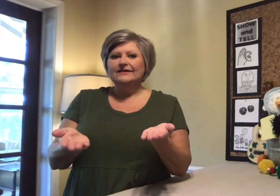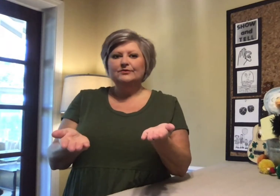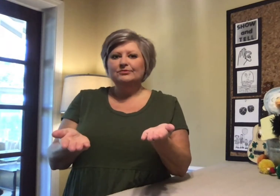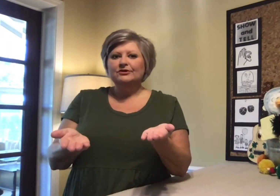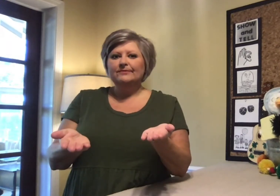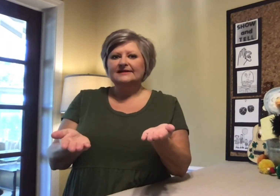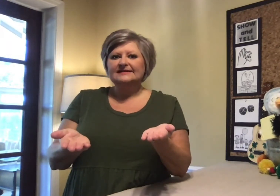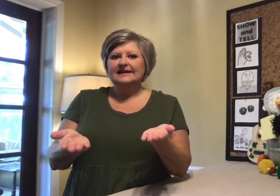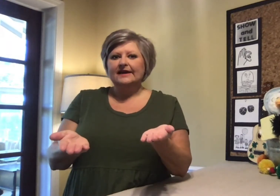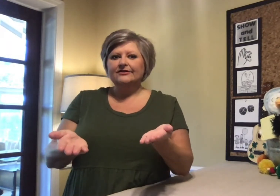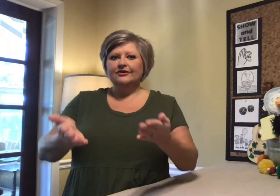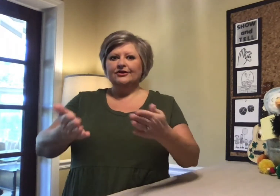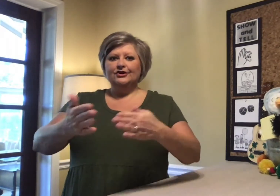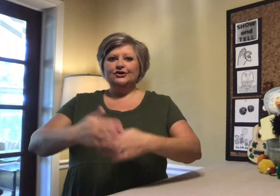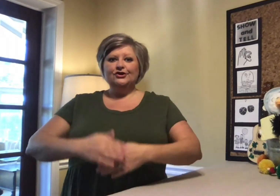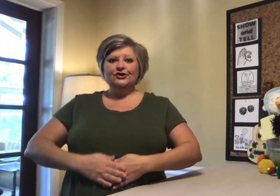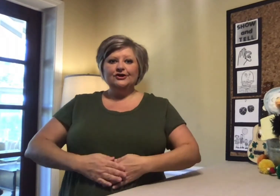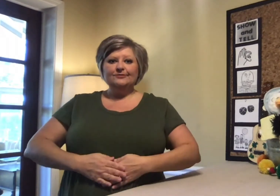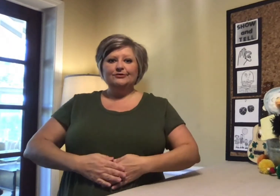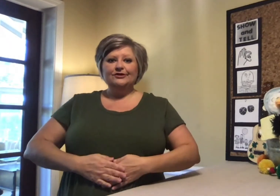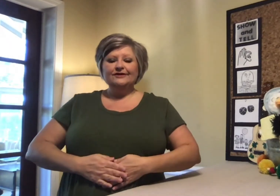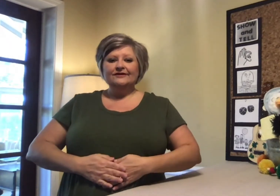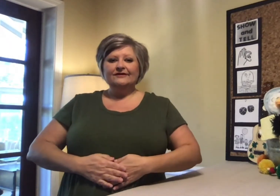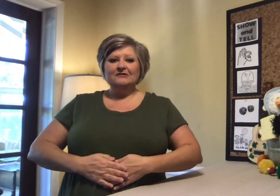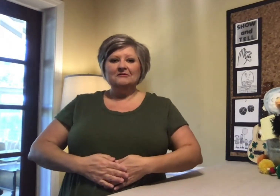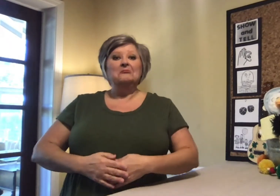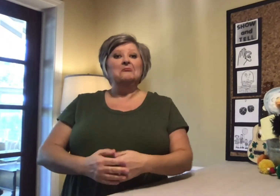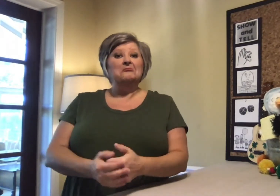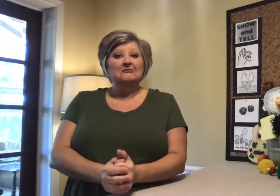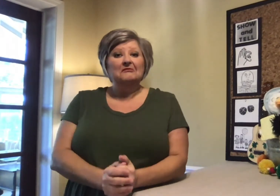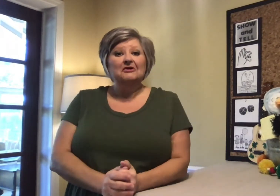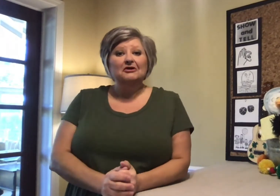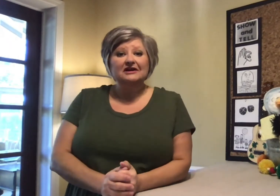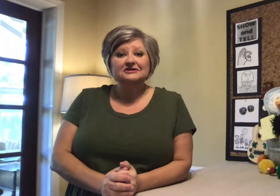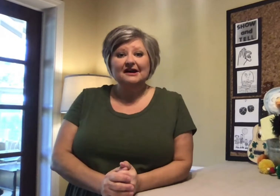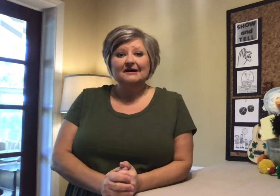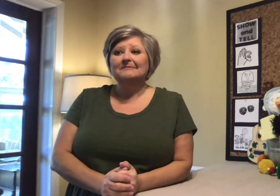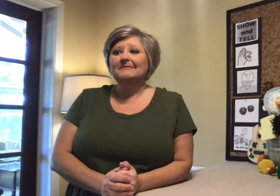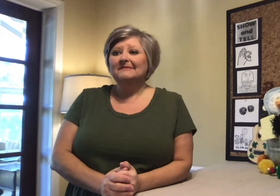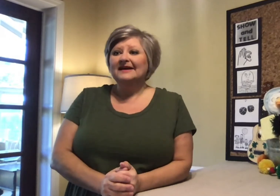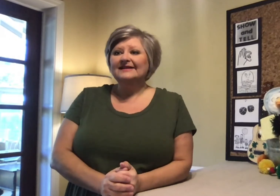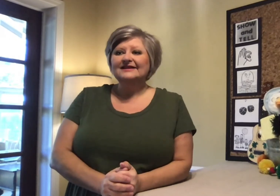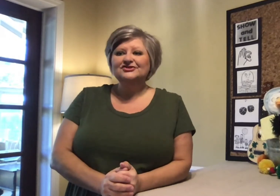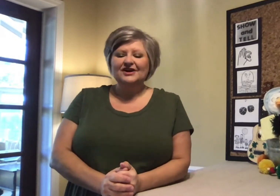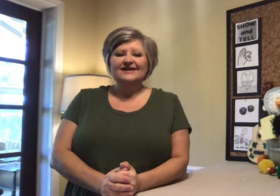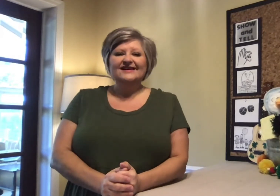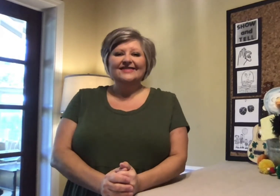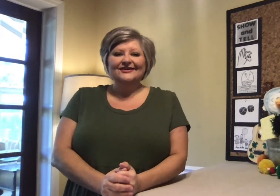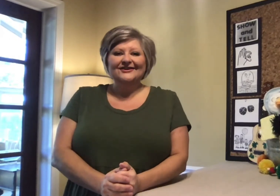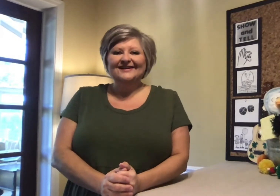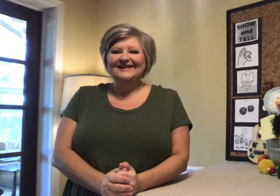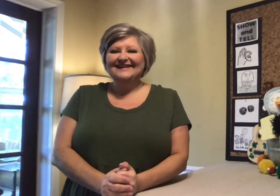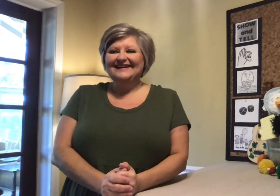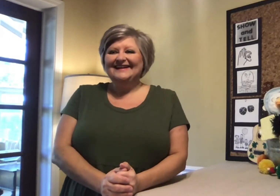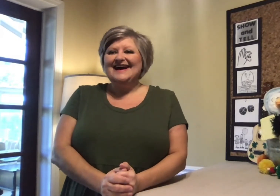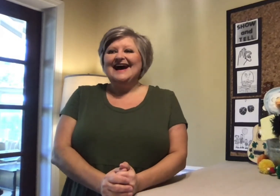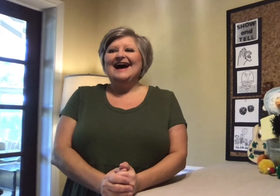put them back together. Cookbook. Great job. Let's try another.